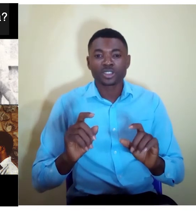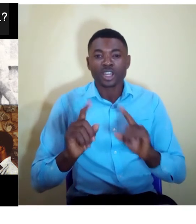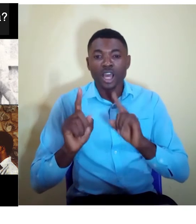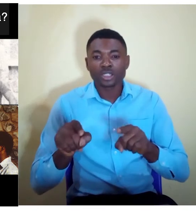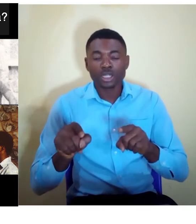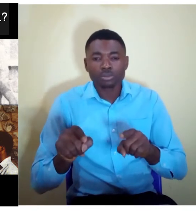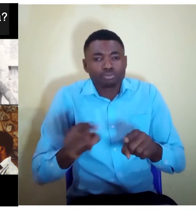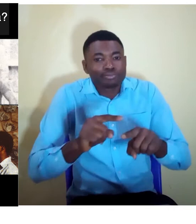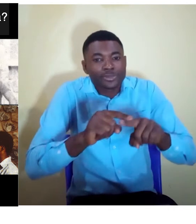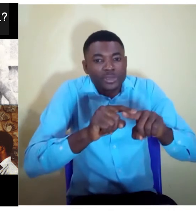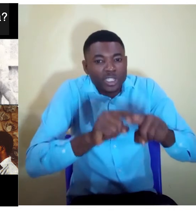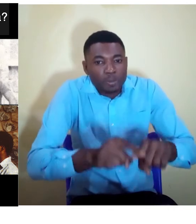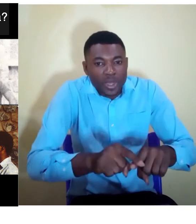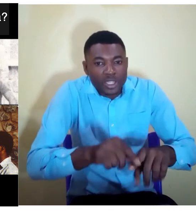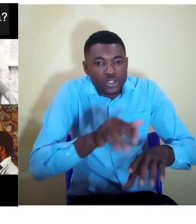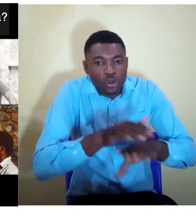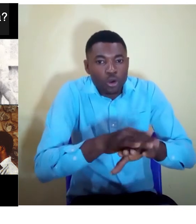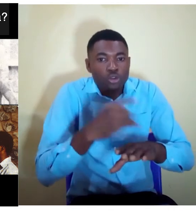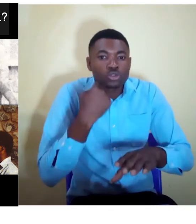ask.